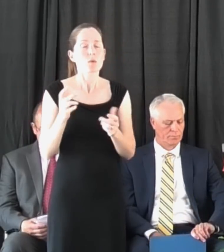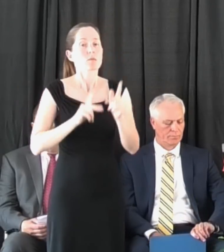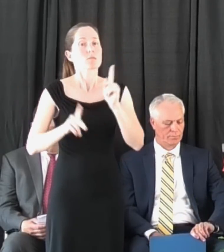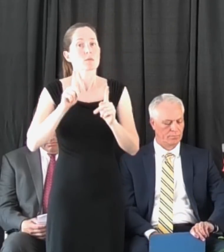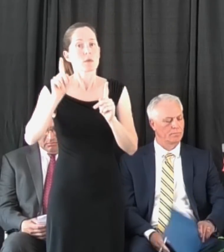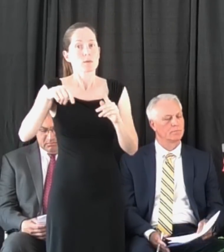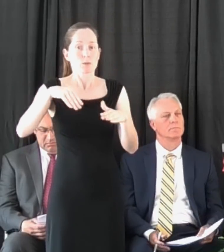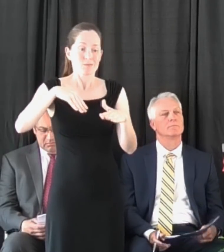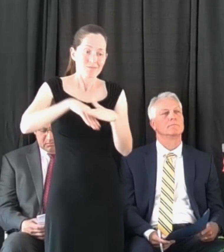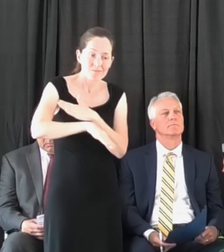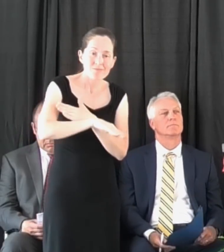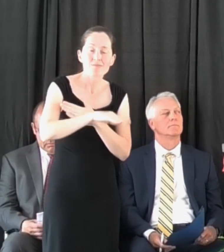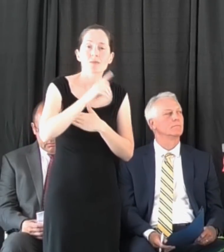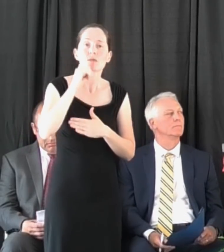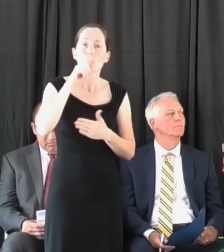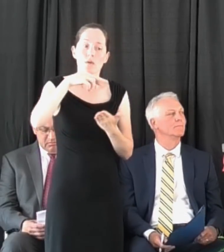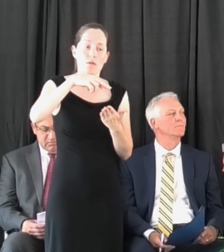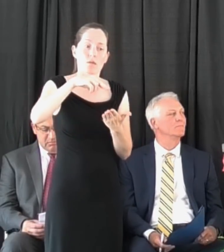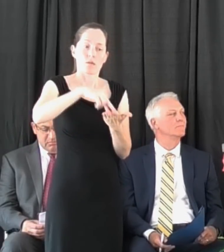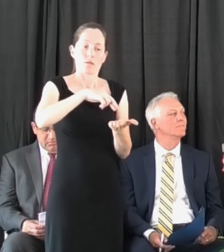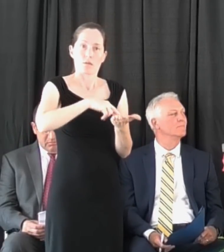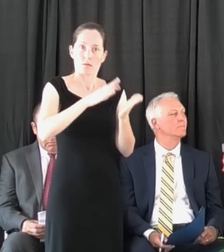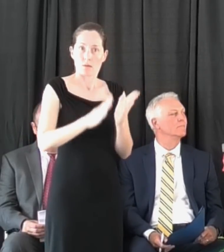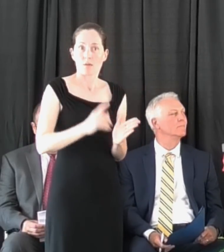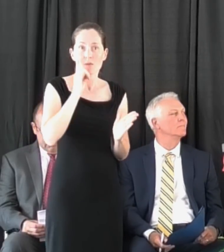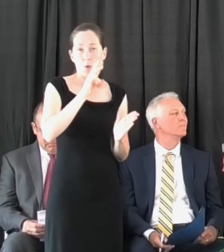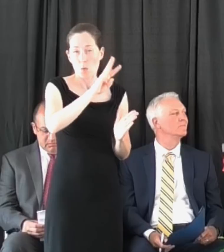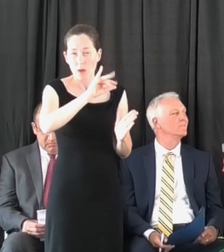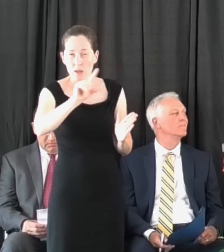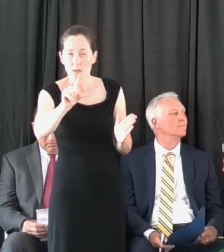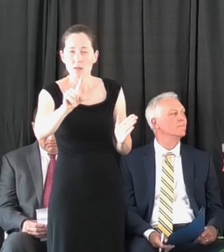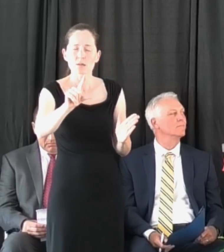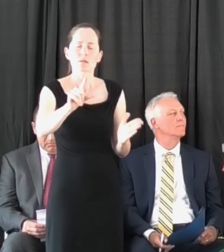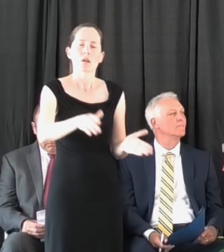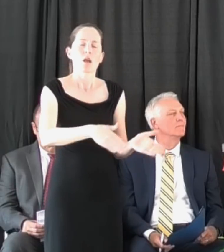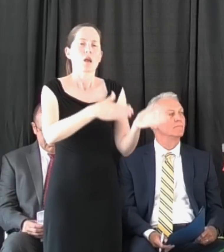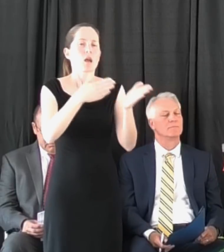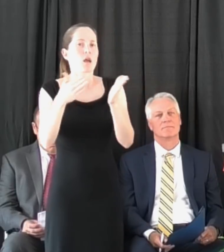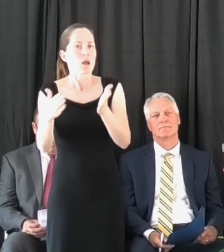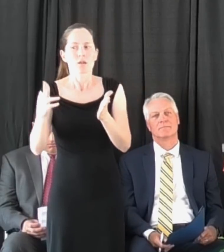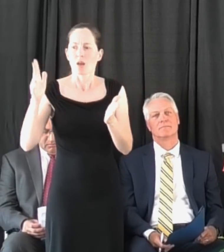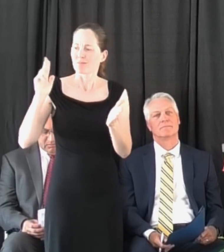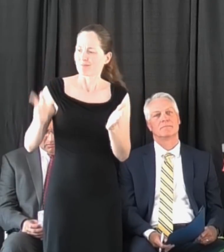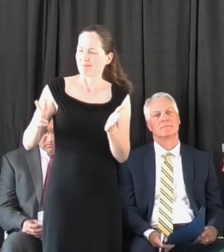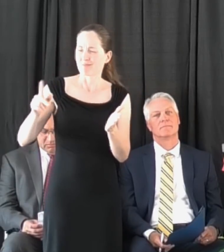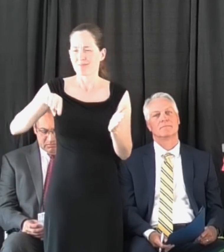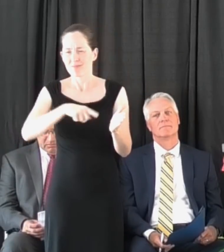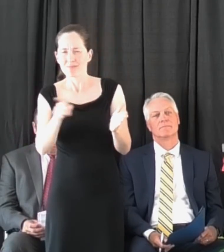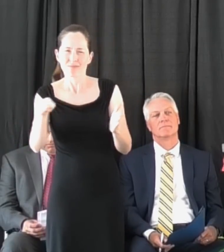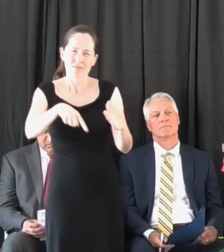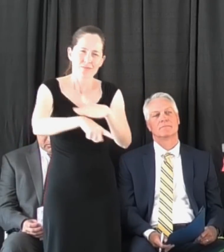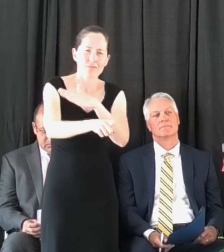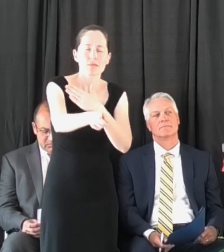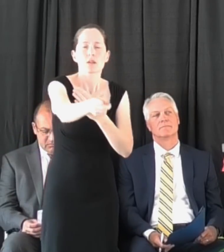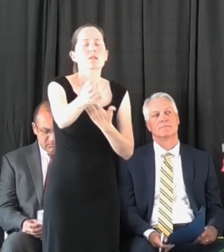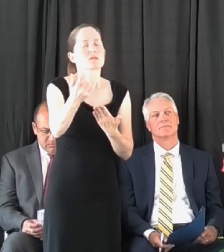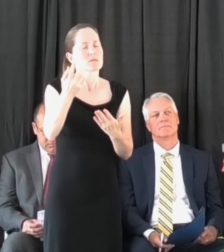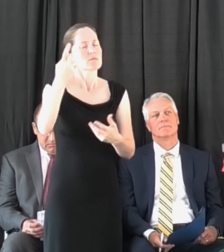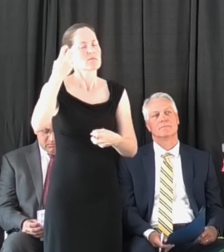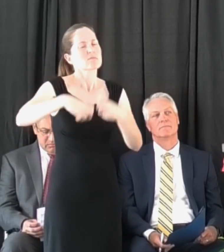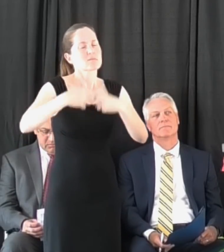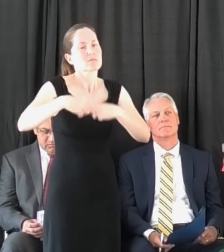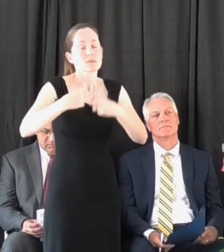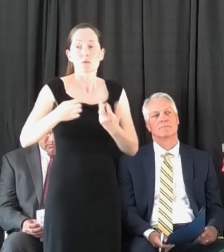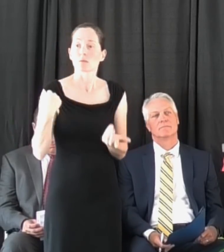for jurors, for those physically challenged, entering and navigating the building is so very difficult. We have all done the very best that we